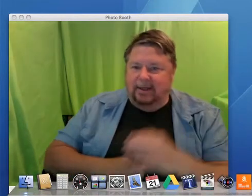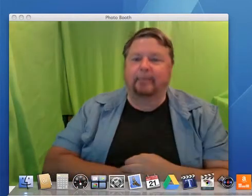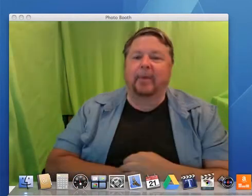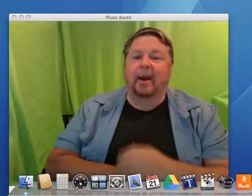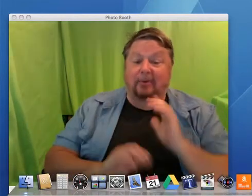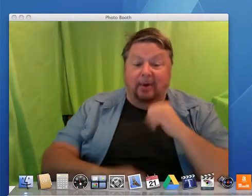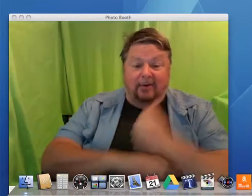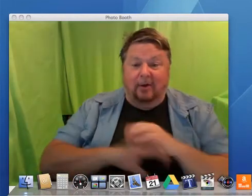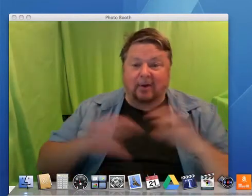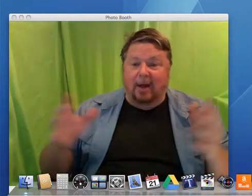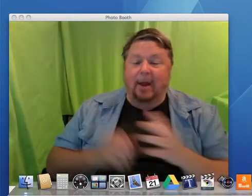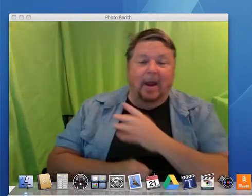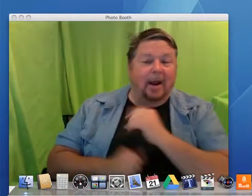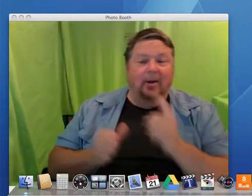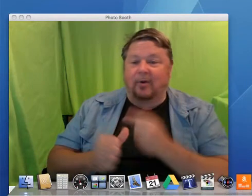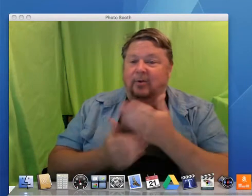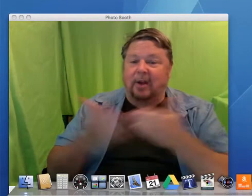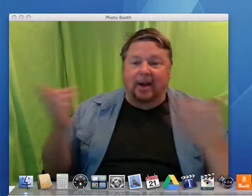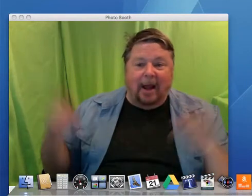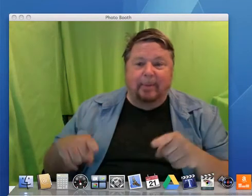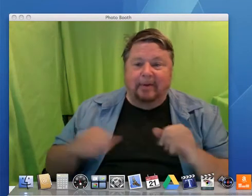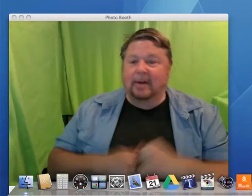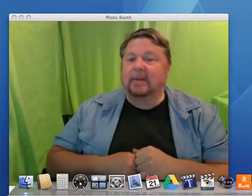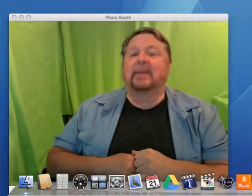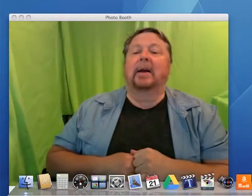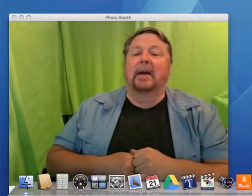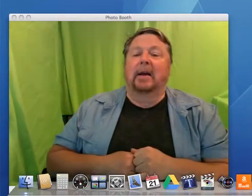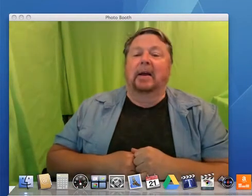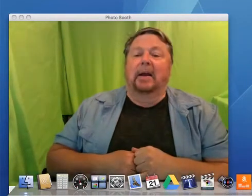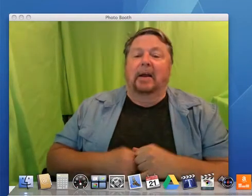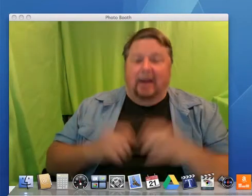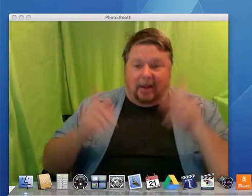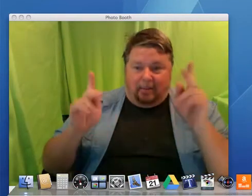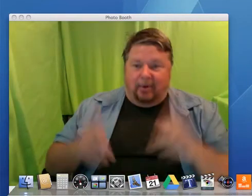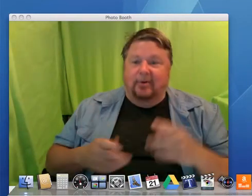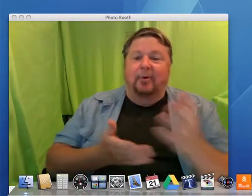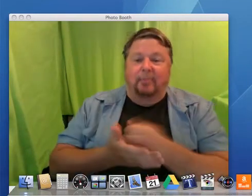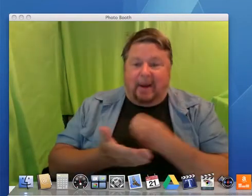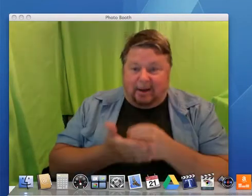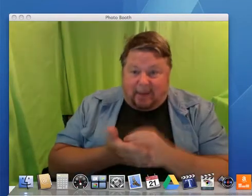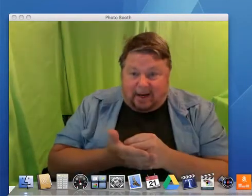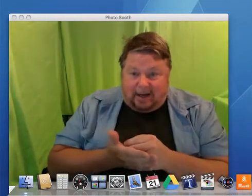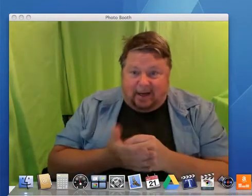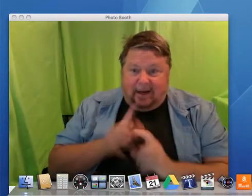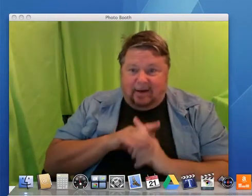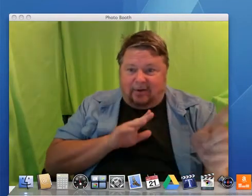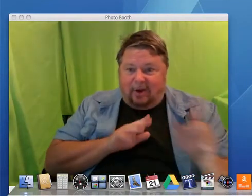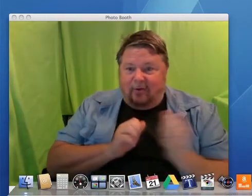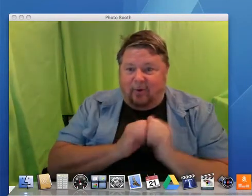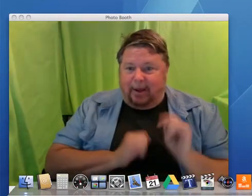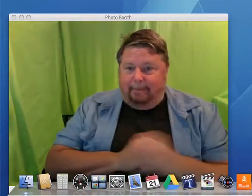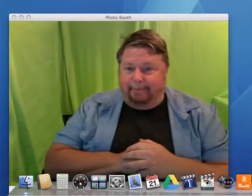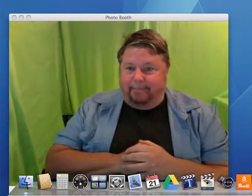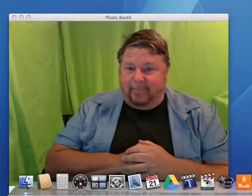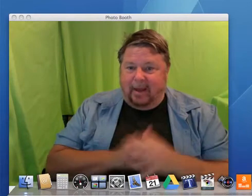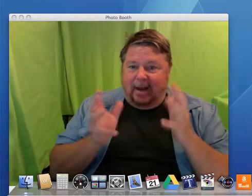D.C. So he gets it all set up, and the first thing that happens is the person who's begging the money takes off